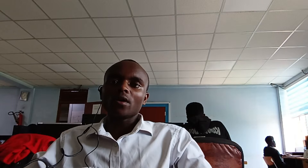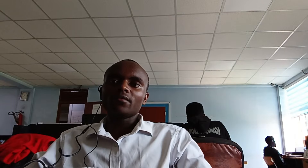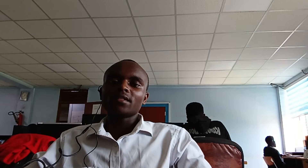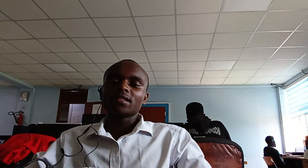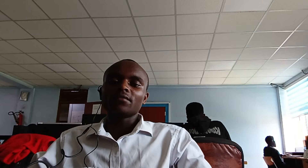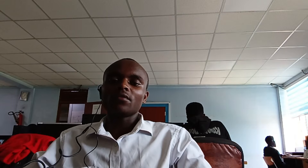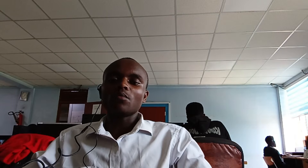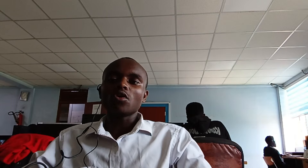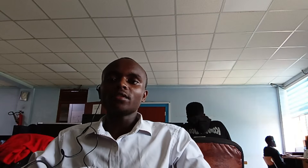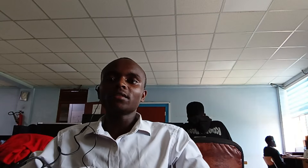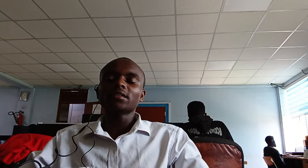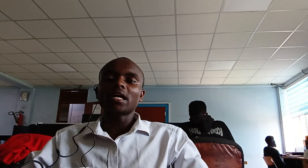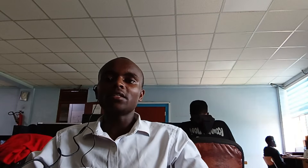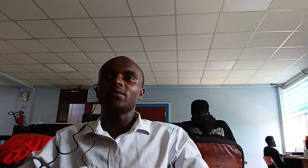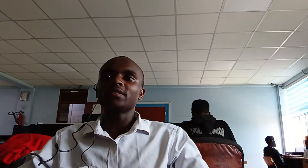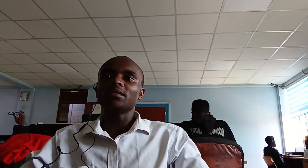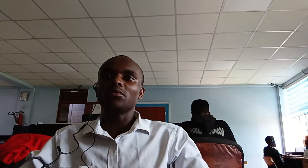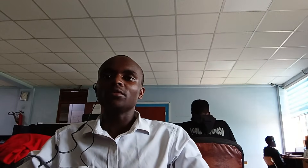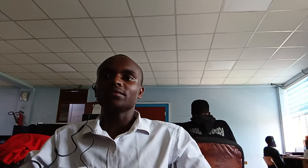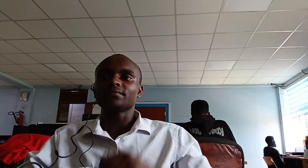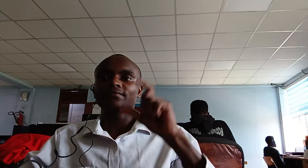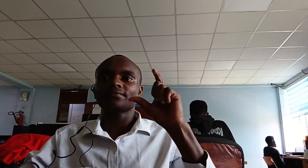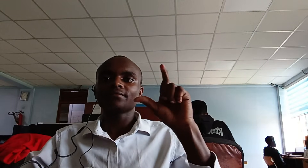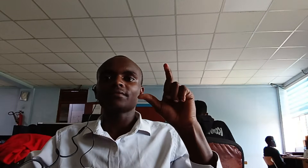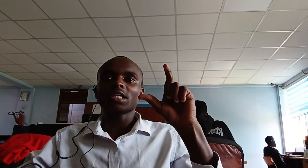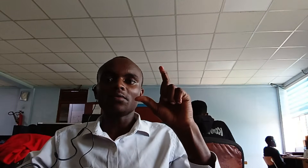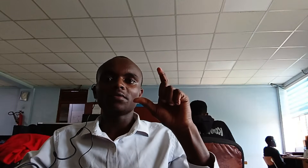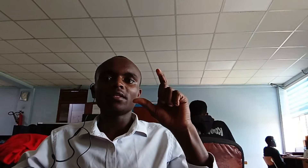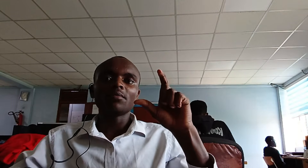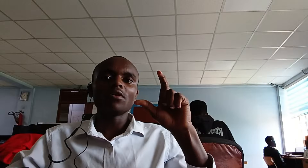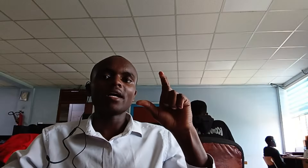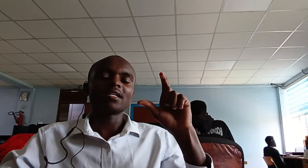the sign for boy. How did we sign boy? See, the boy has